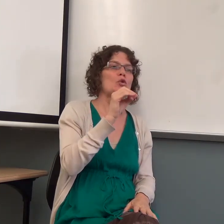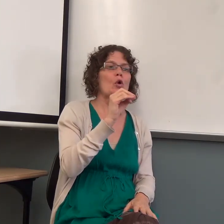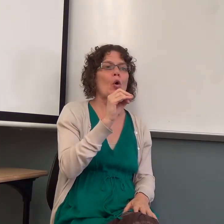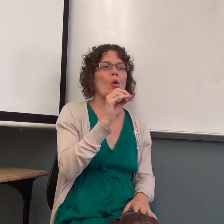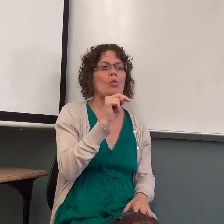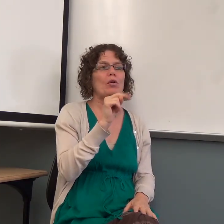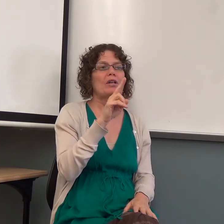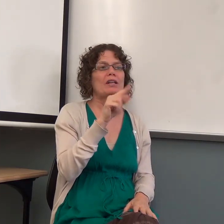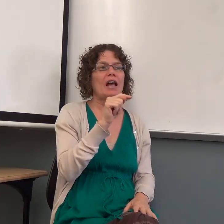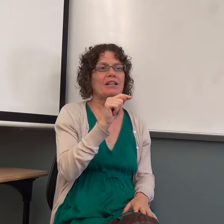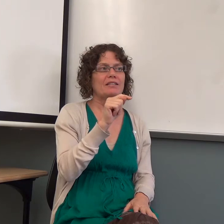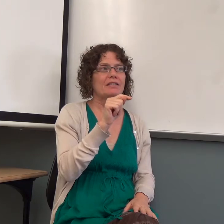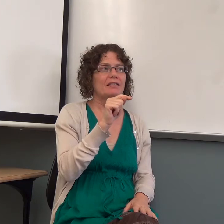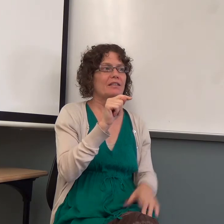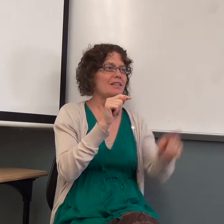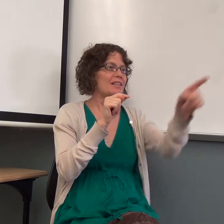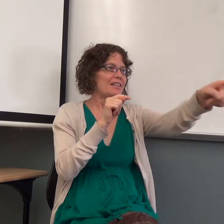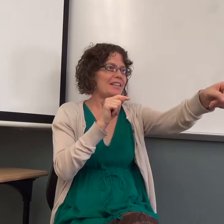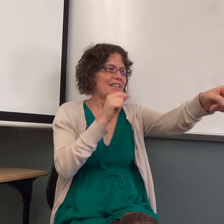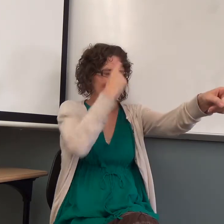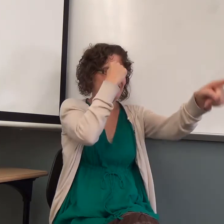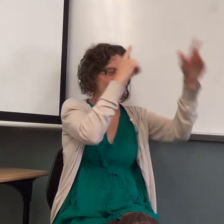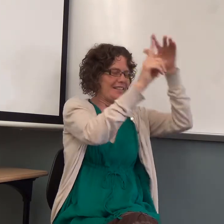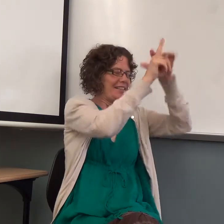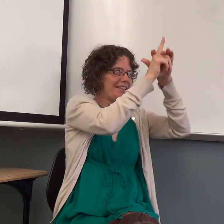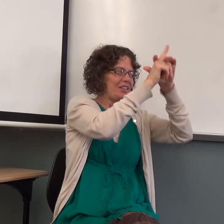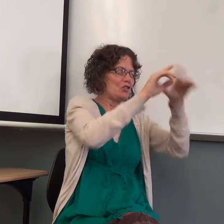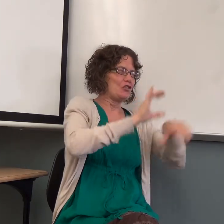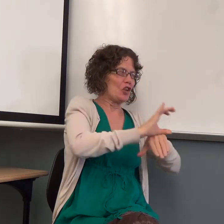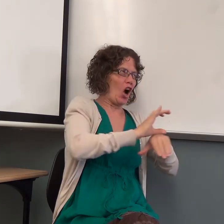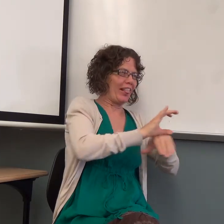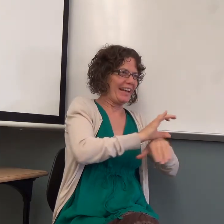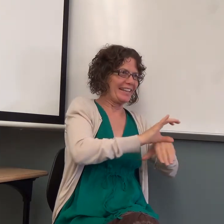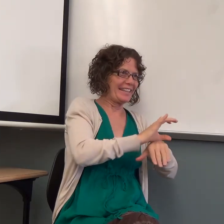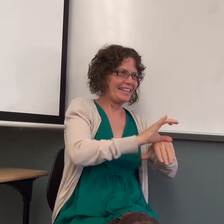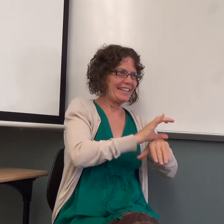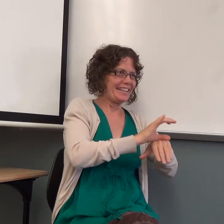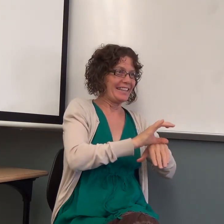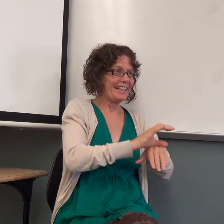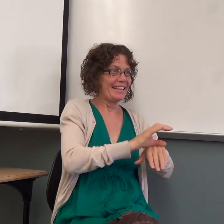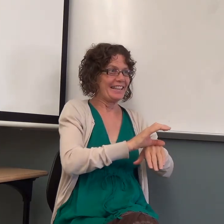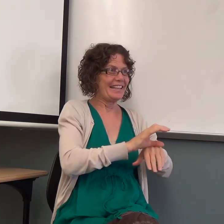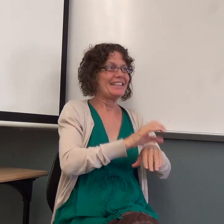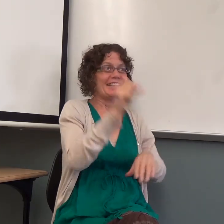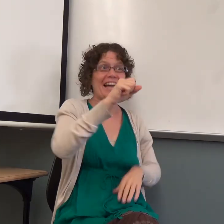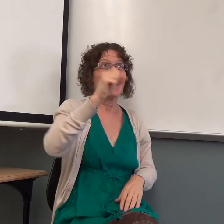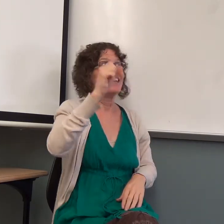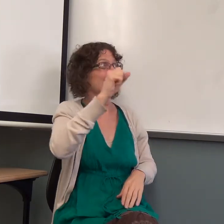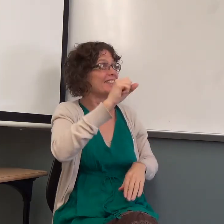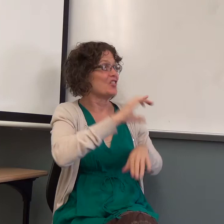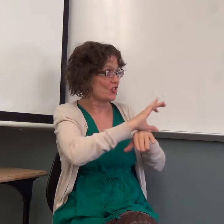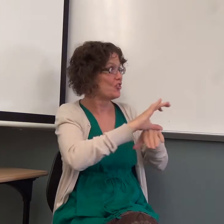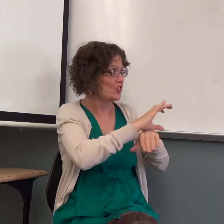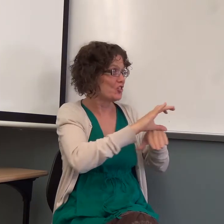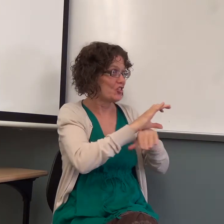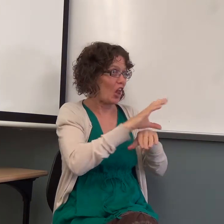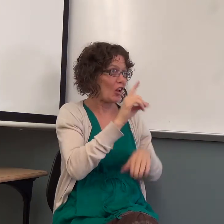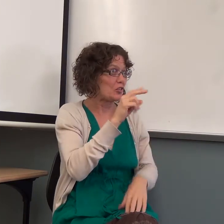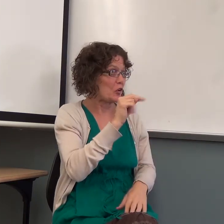to you. Chocolate. Chocolate. That's the first thing that comes to mind? Chocolate donut. Oh, okay, chocolate donut. All right, that